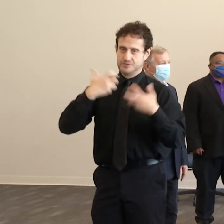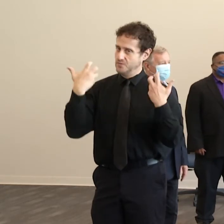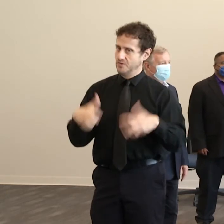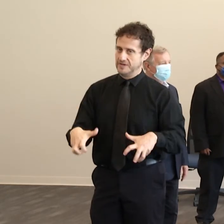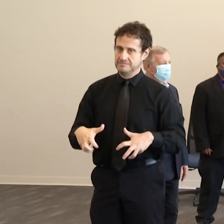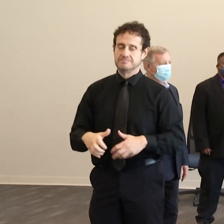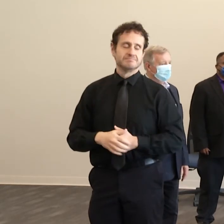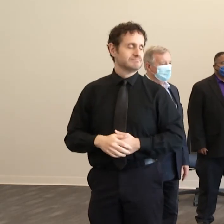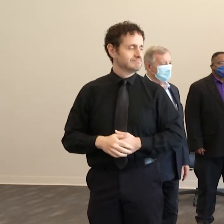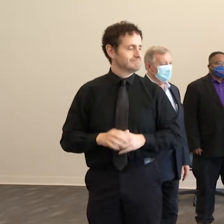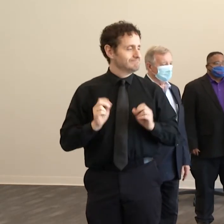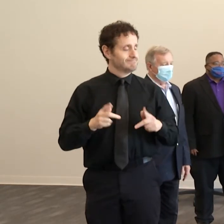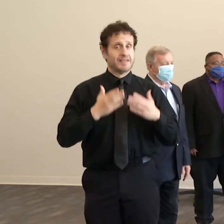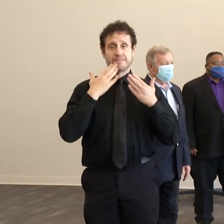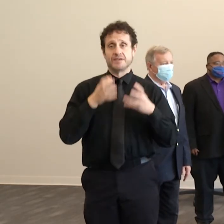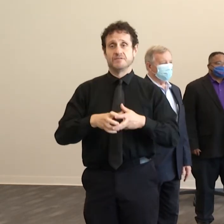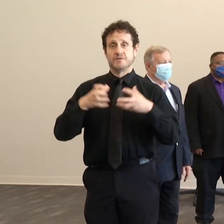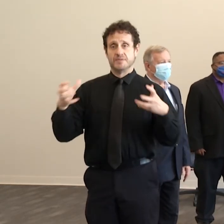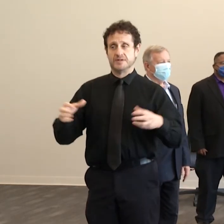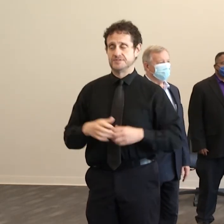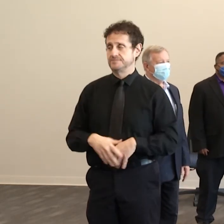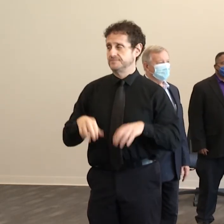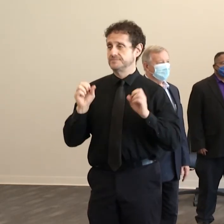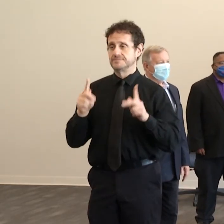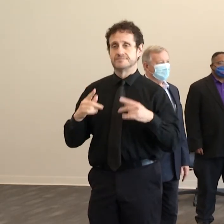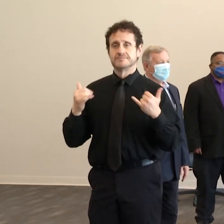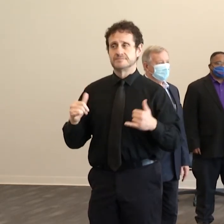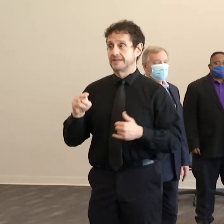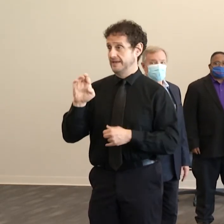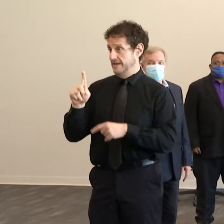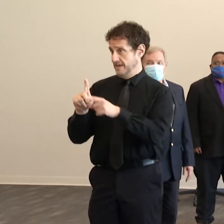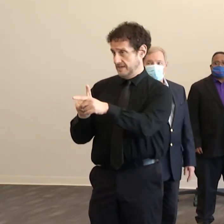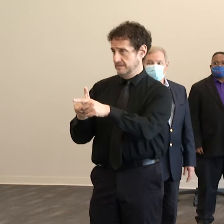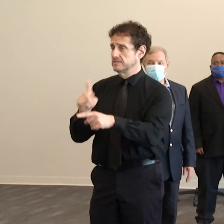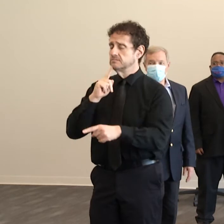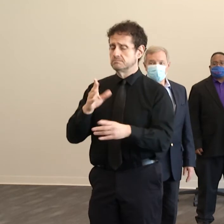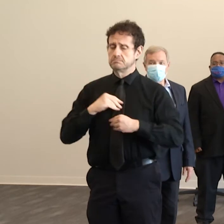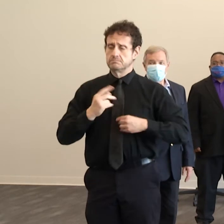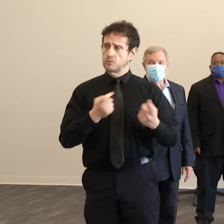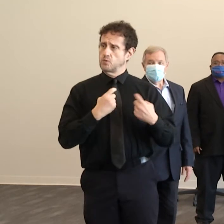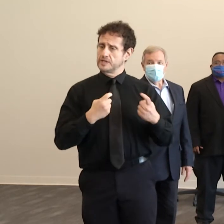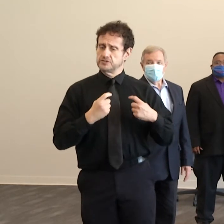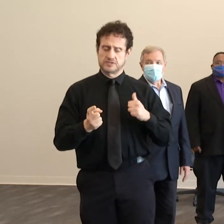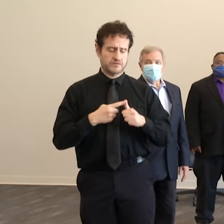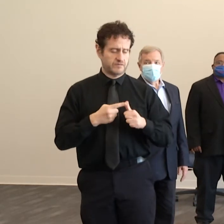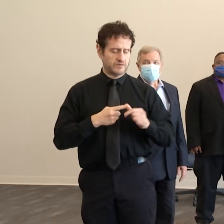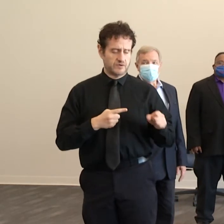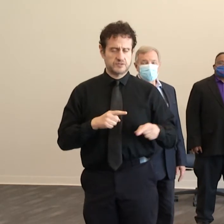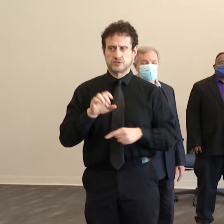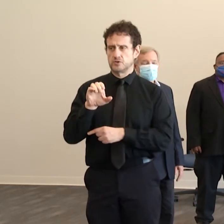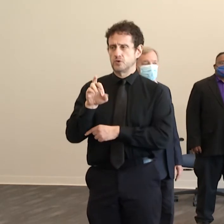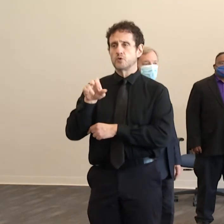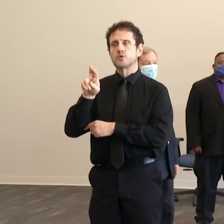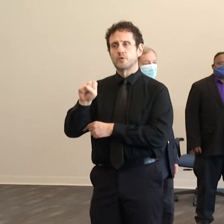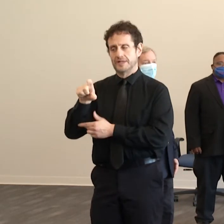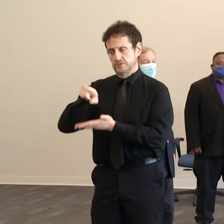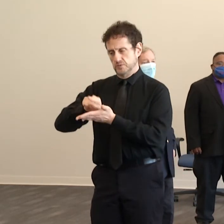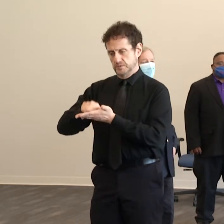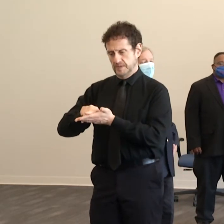much. All right, Nick? All right, we'll take questions. First, we'll go with Cranes.